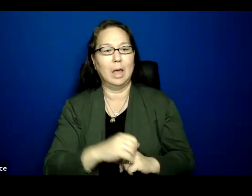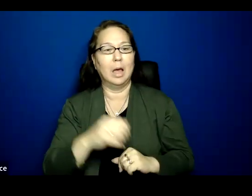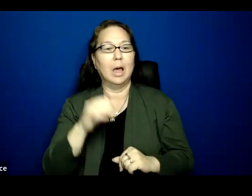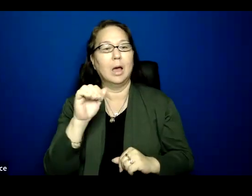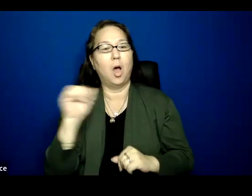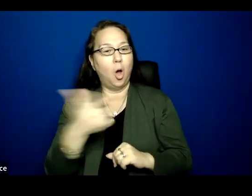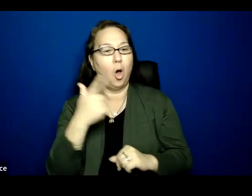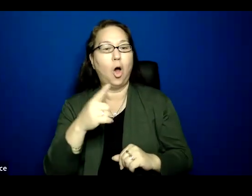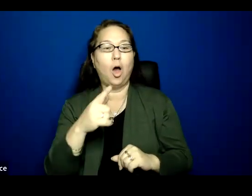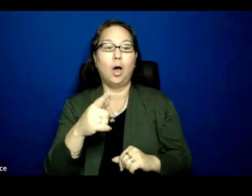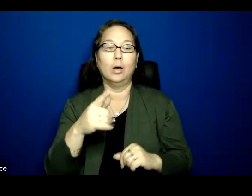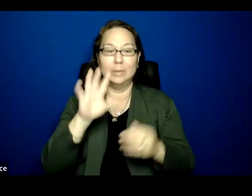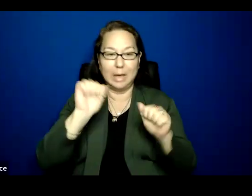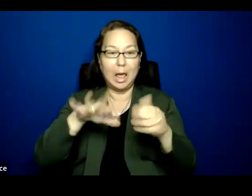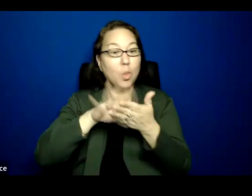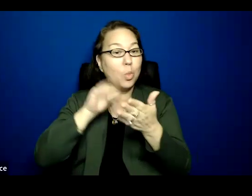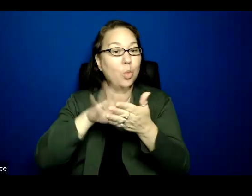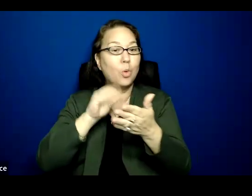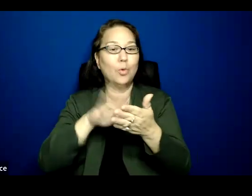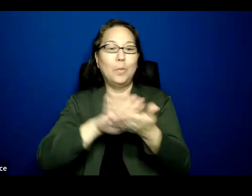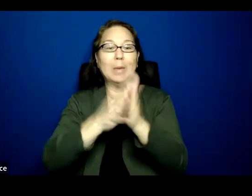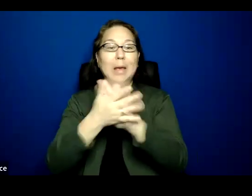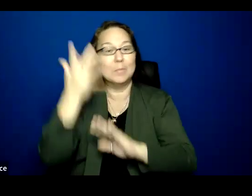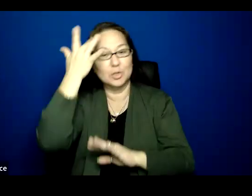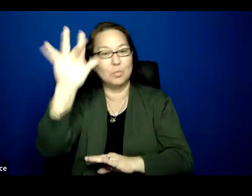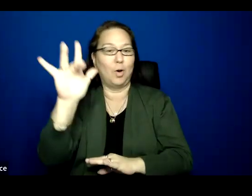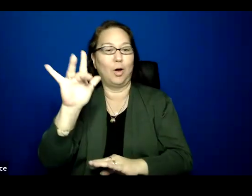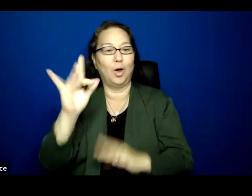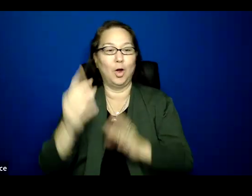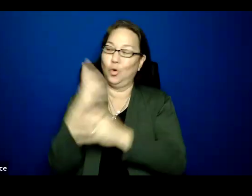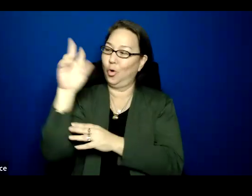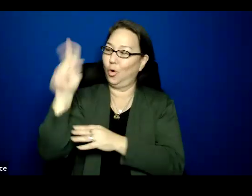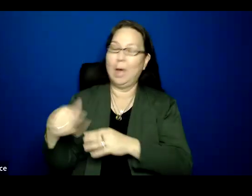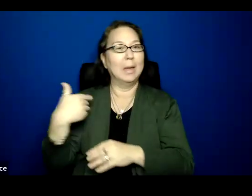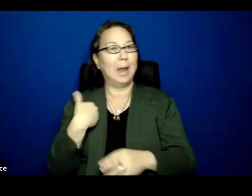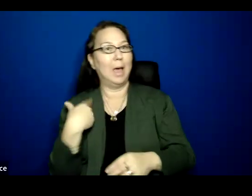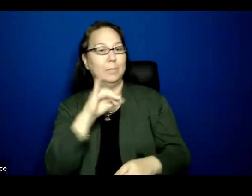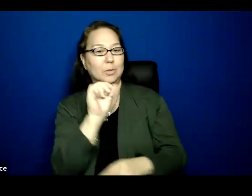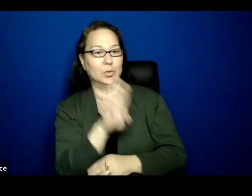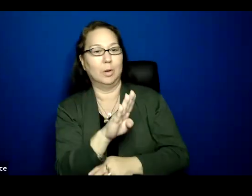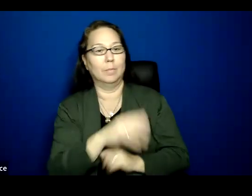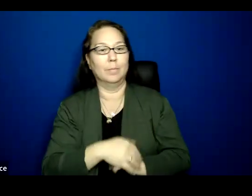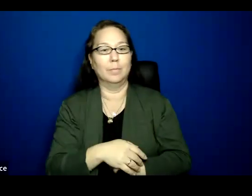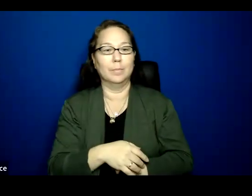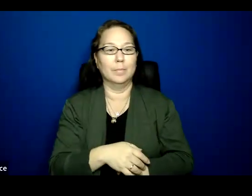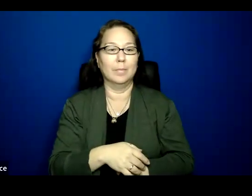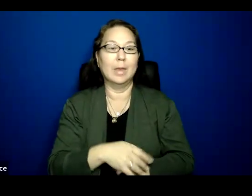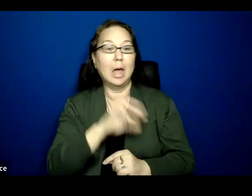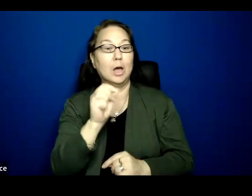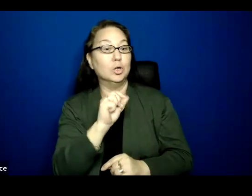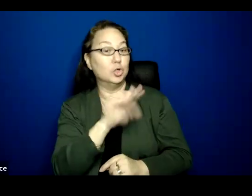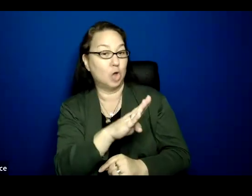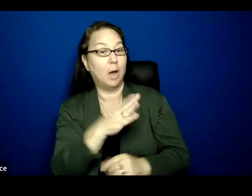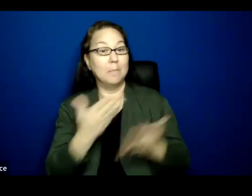up and have a job. The job might be hard, but it's the only way to make money. And